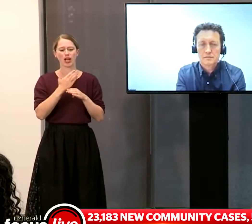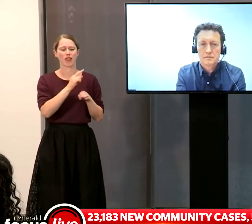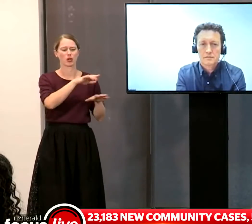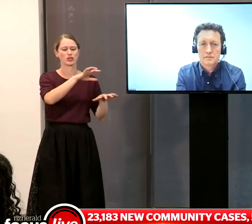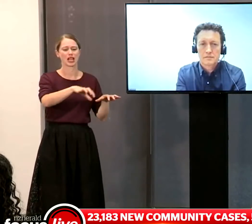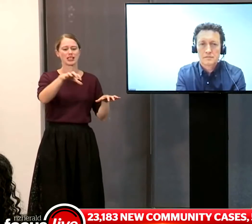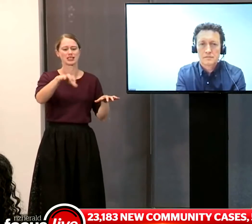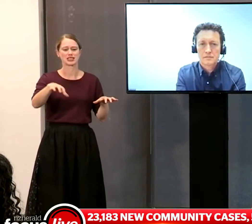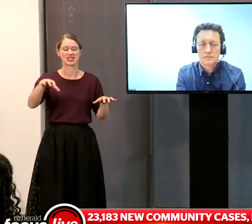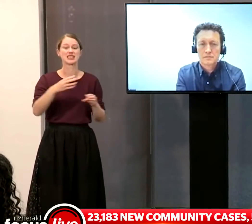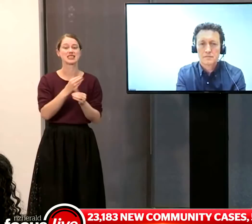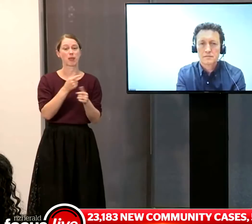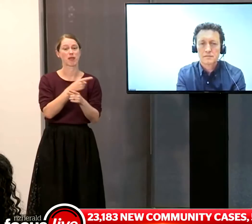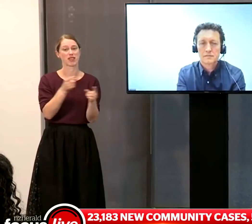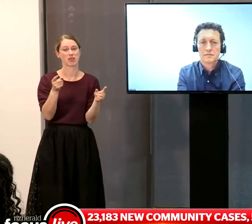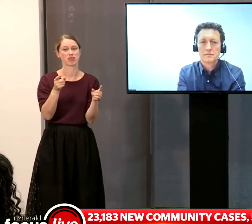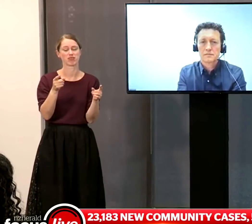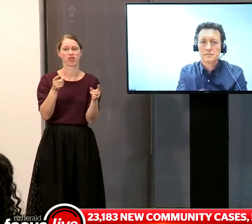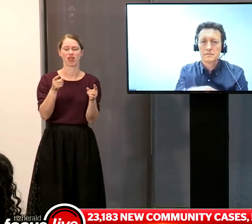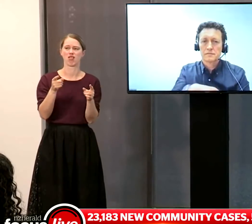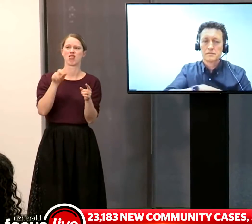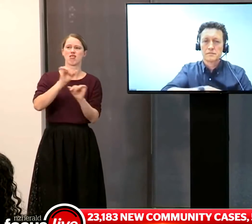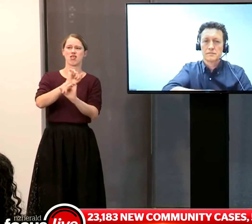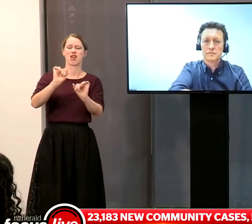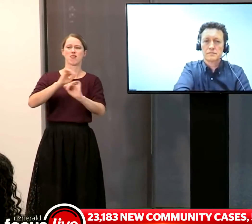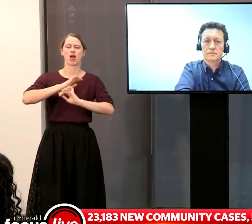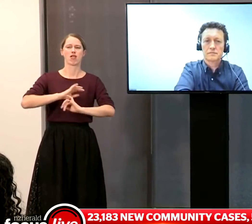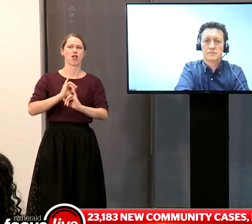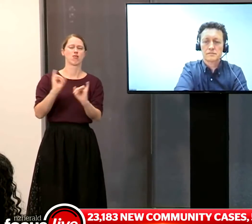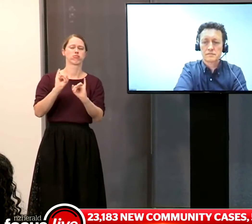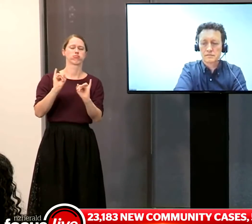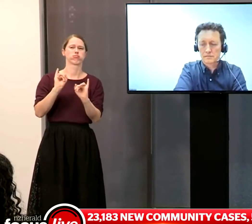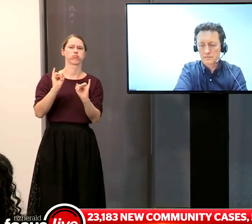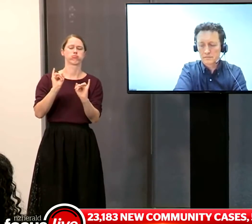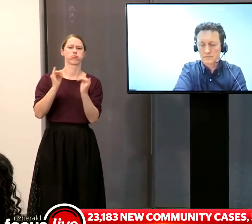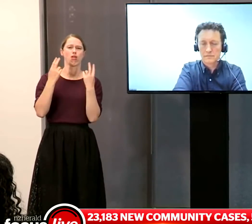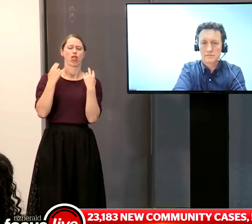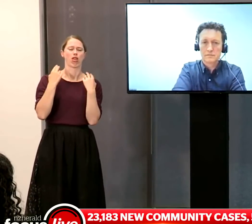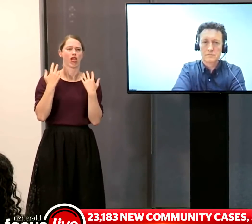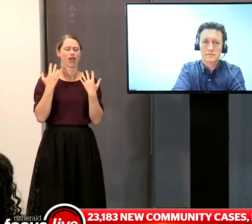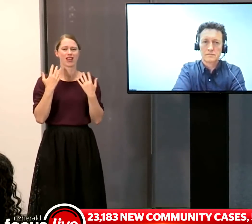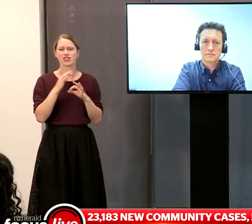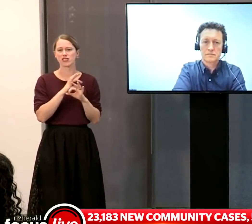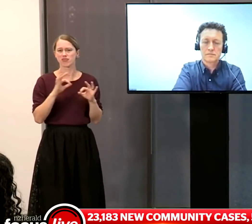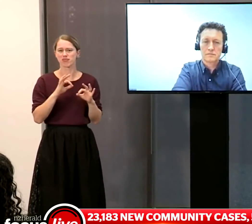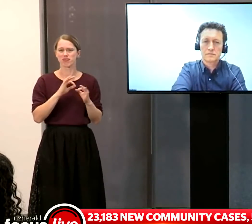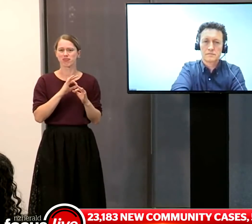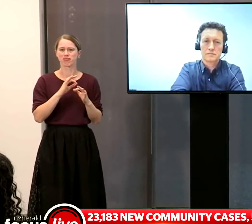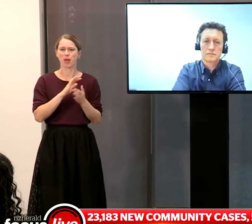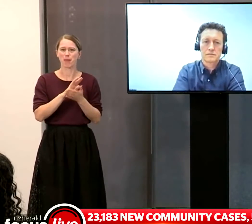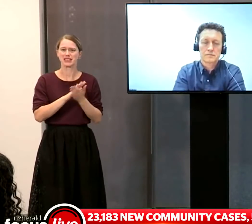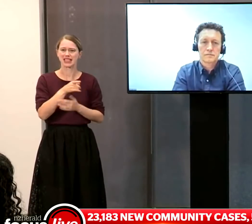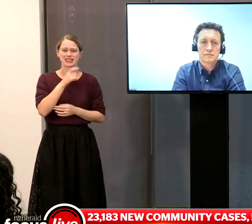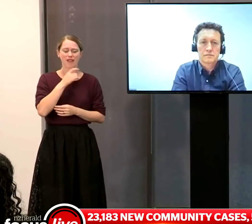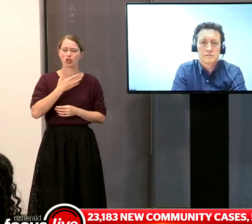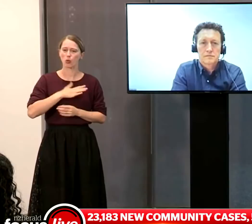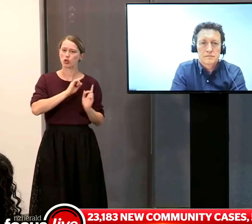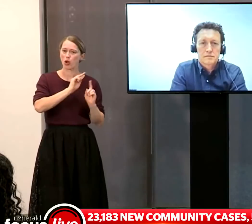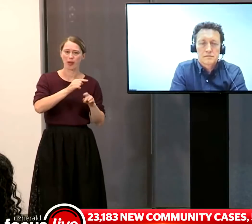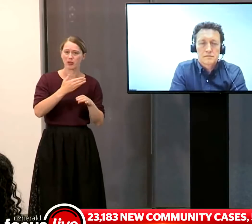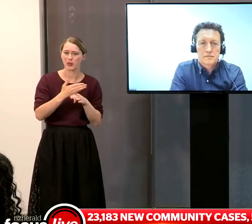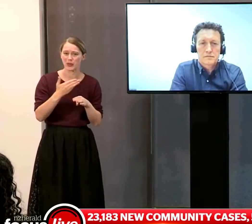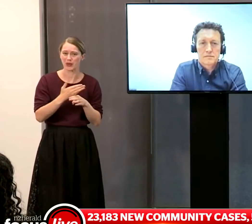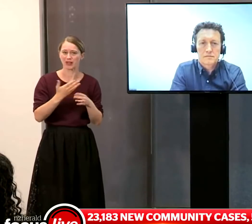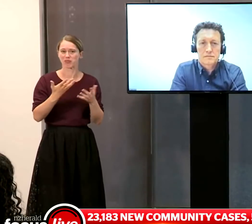sites have actually been subjected to some quite unpleasant behaviour. And of course, it doesn't make them want to turn up to actually do